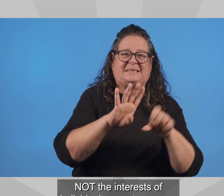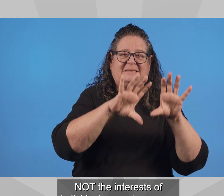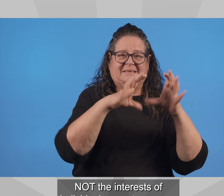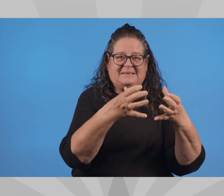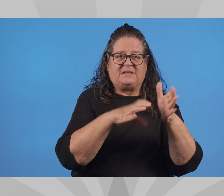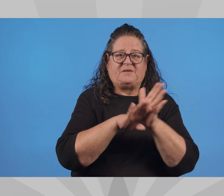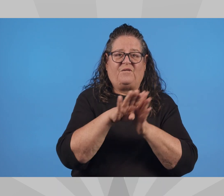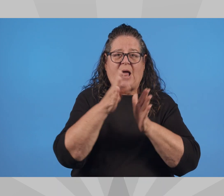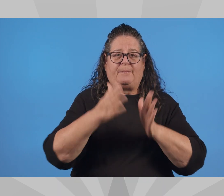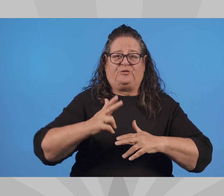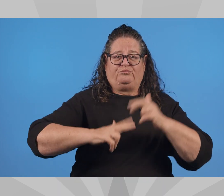owners.